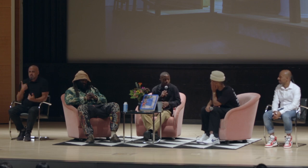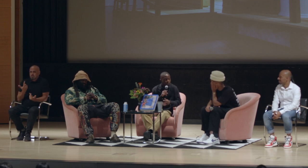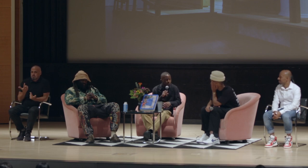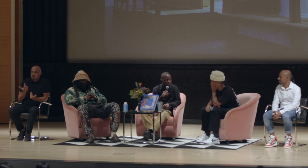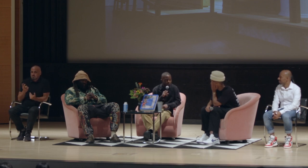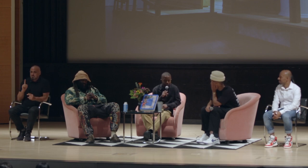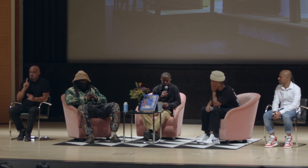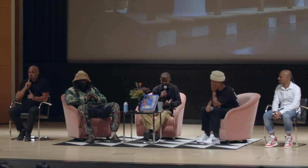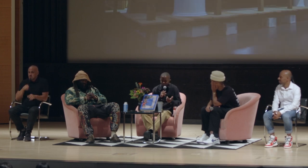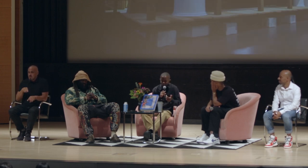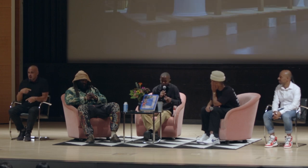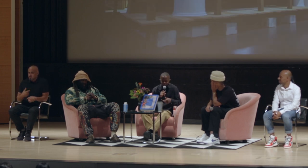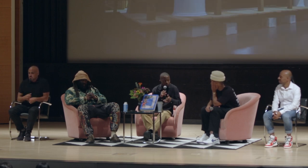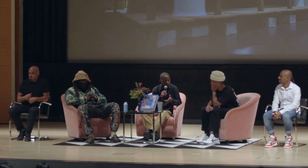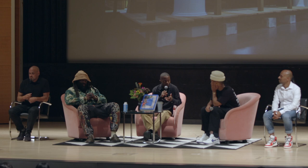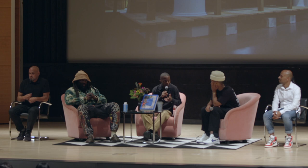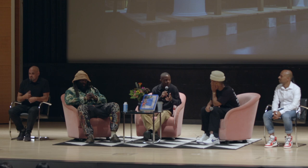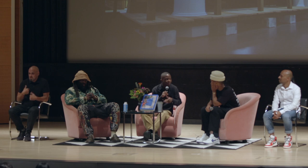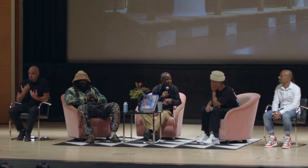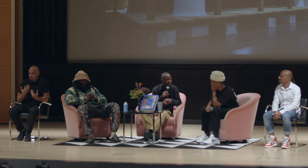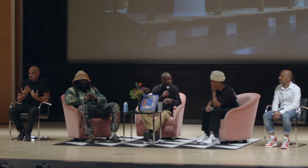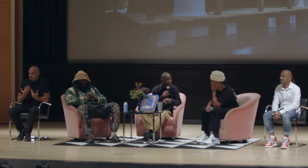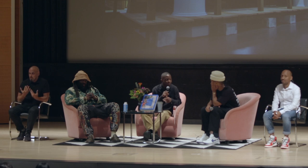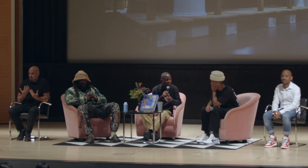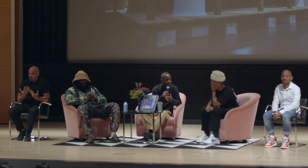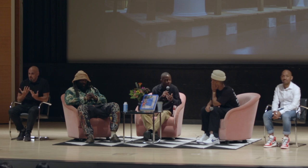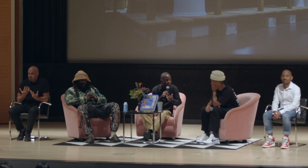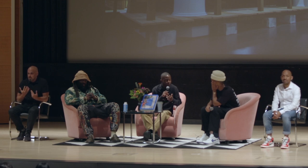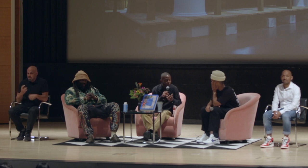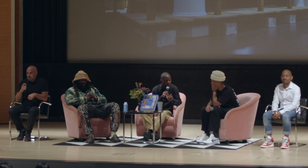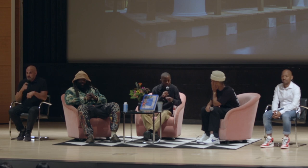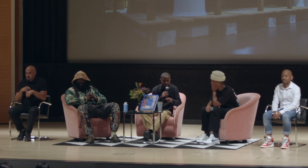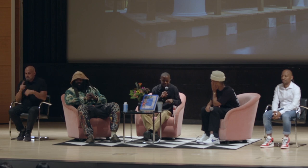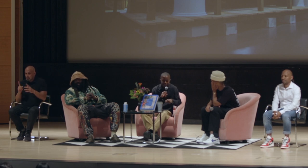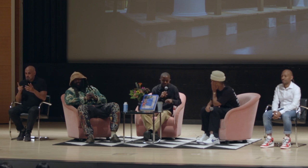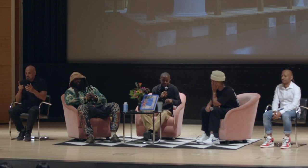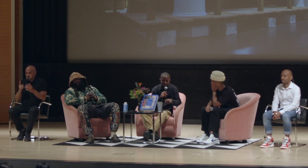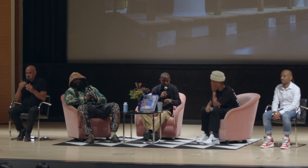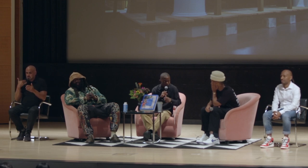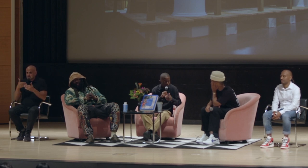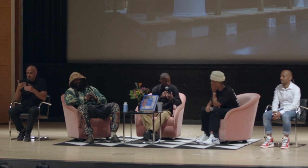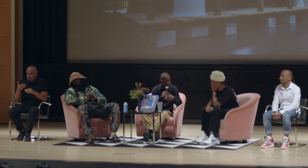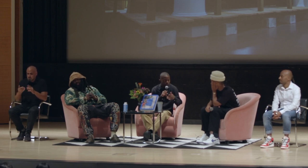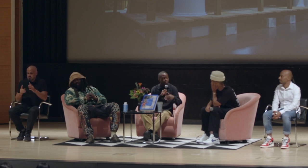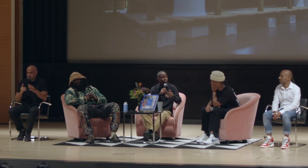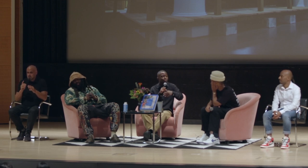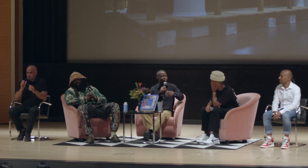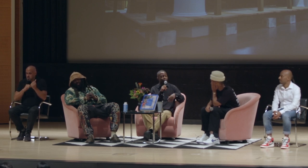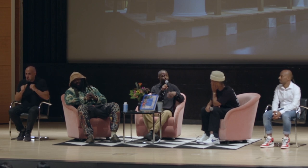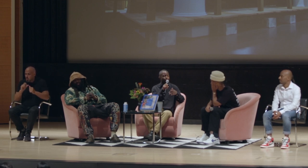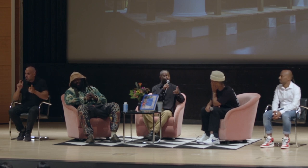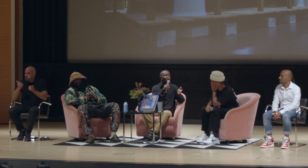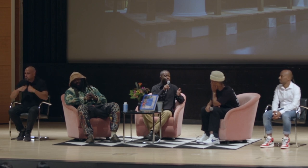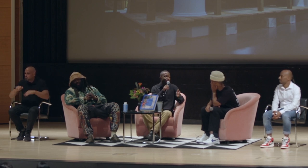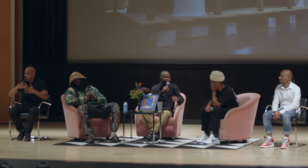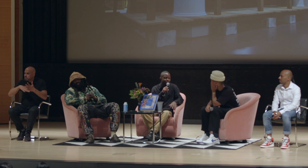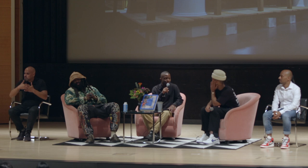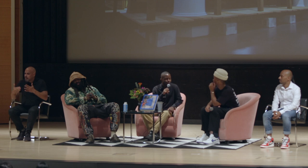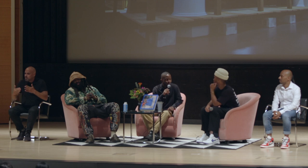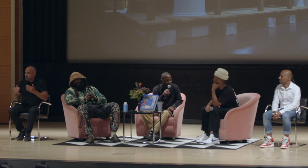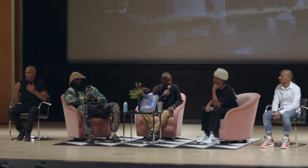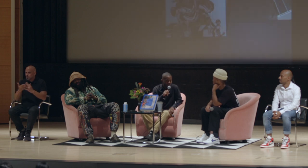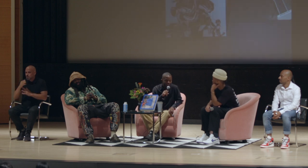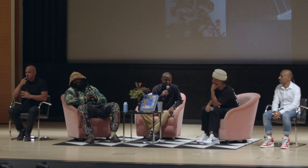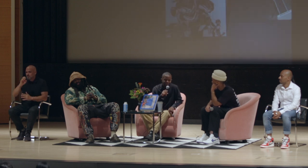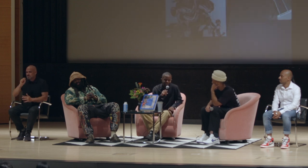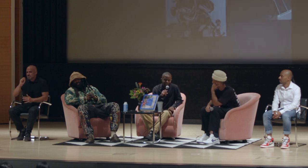Yeah, he just replied 2 days later. I remember sort of waking up in a tiny bit of shock. Tried to schedule some, it was Skype back then,